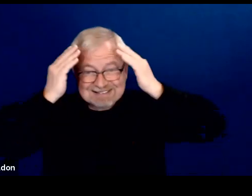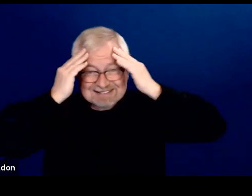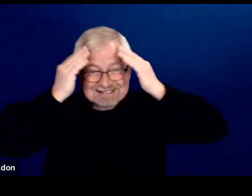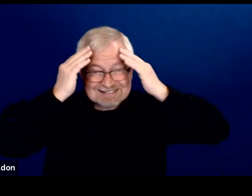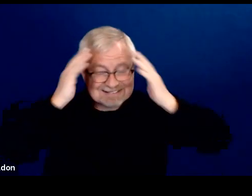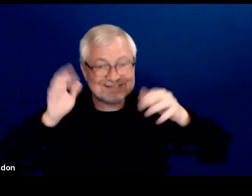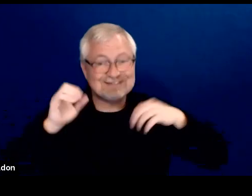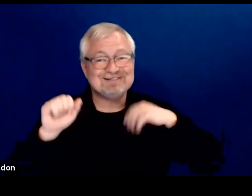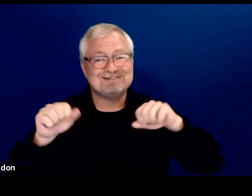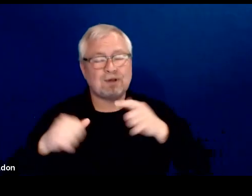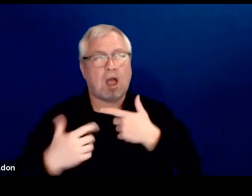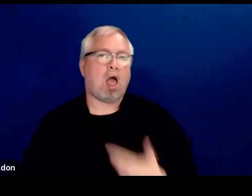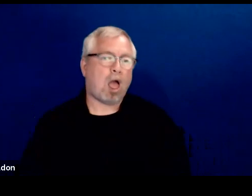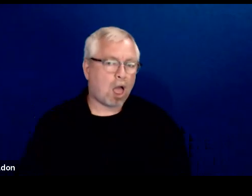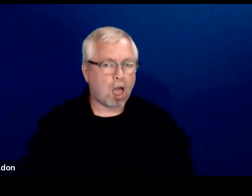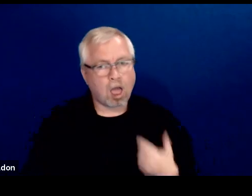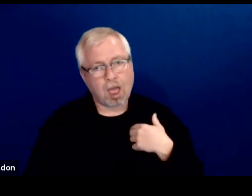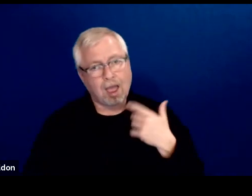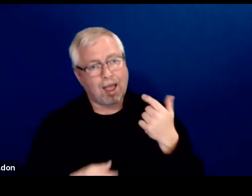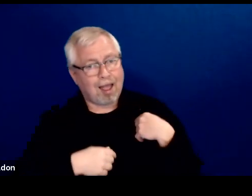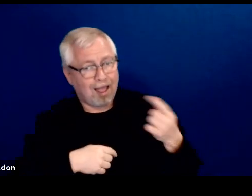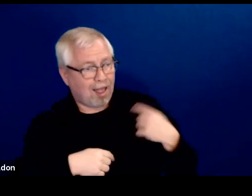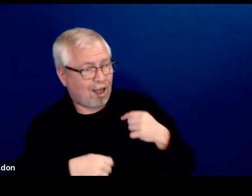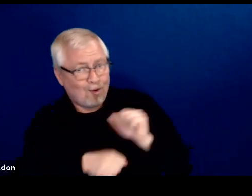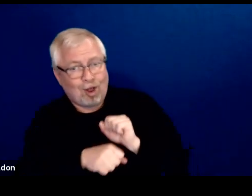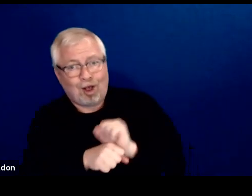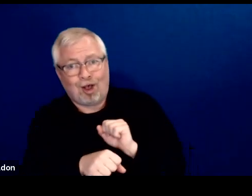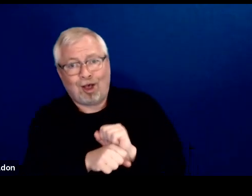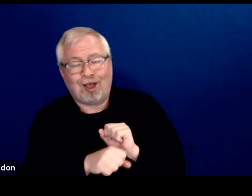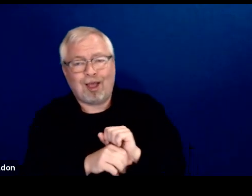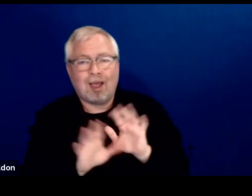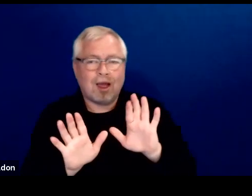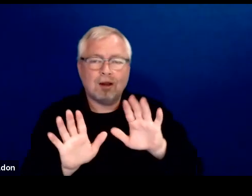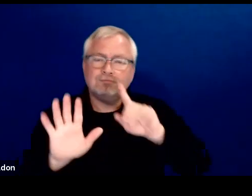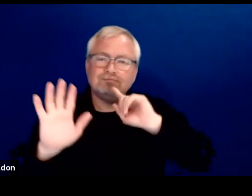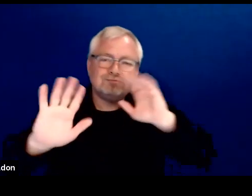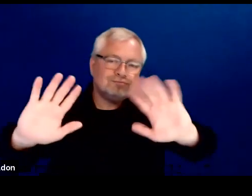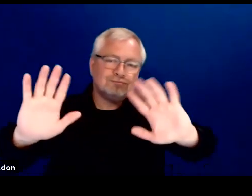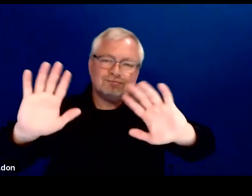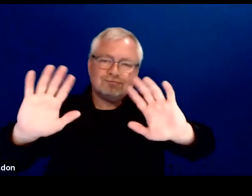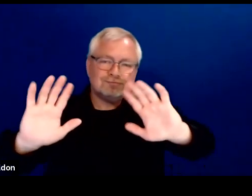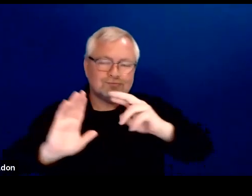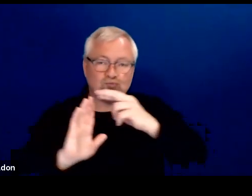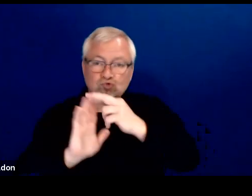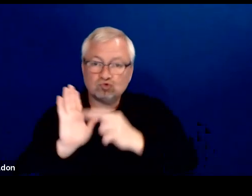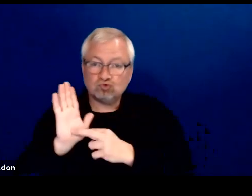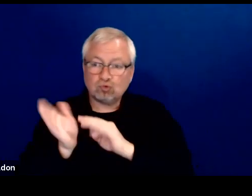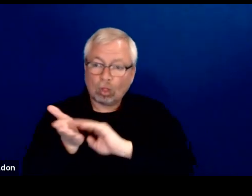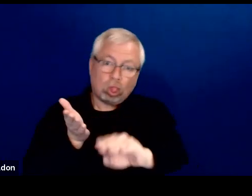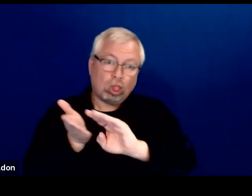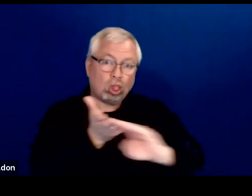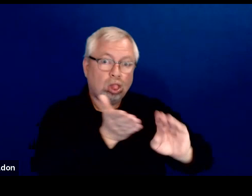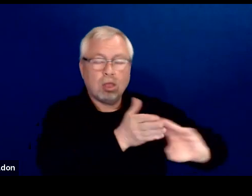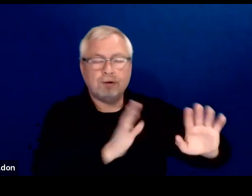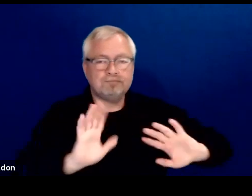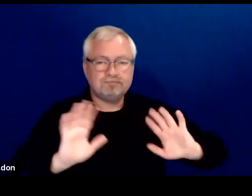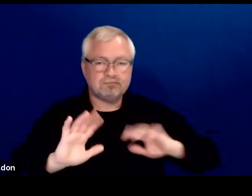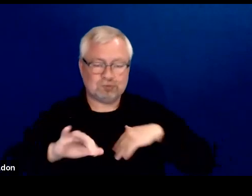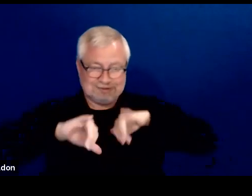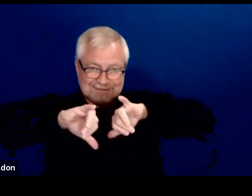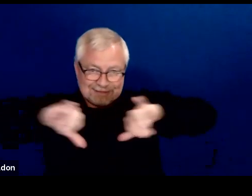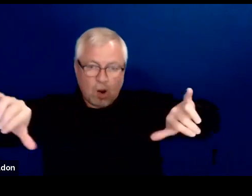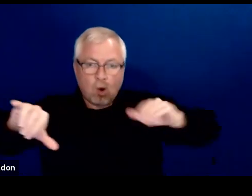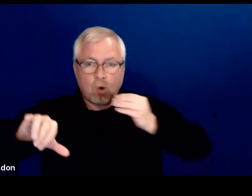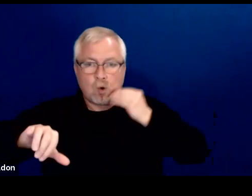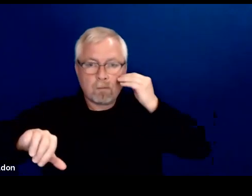are exceptions to all the rules, but I think what I want to highlight is our stay-at-home order has been successful in pressing down the virus. Now